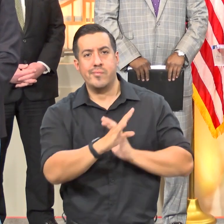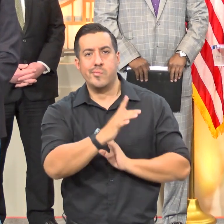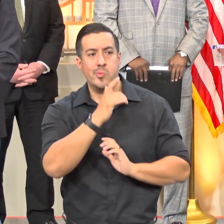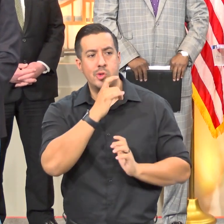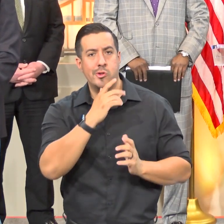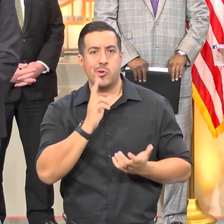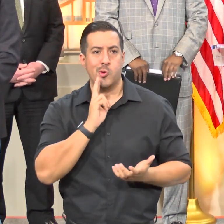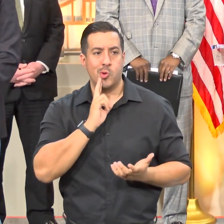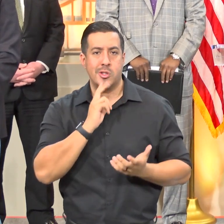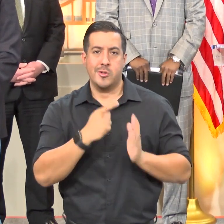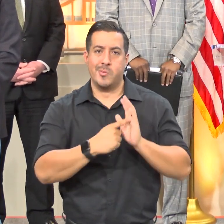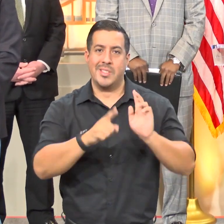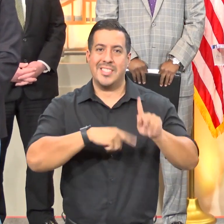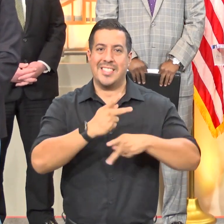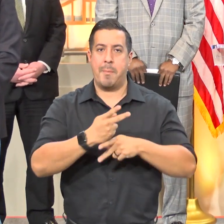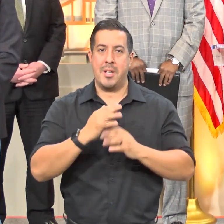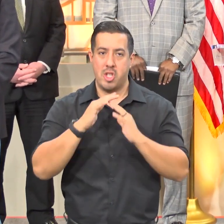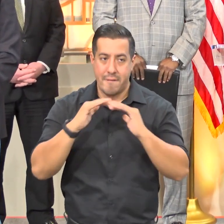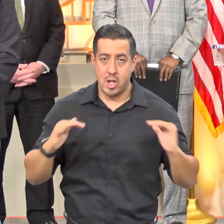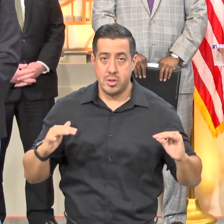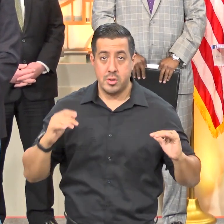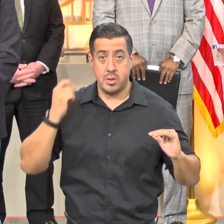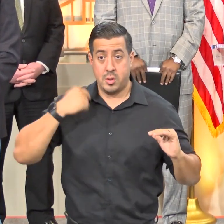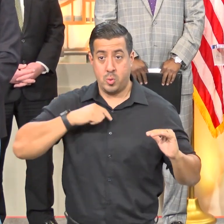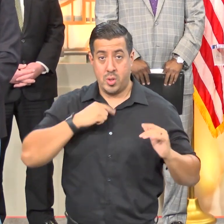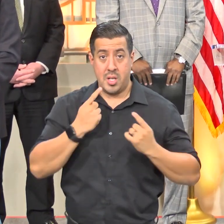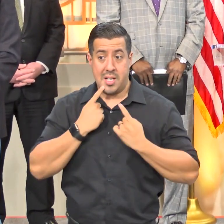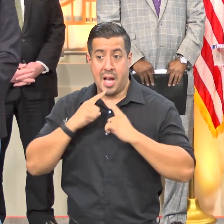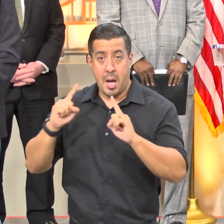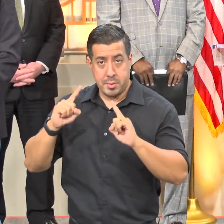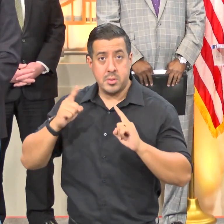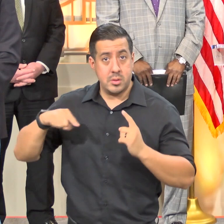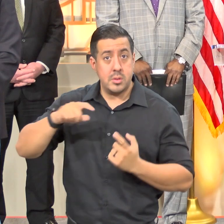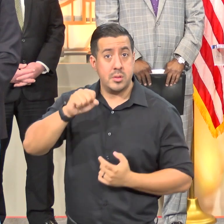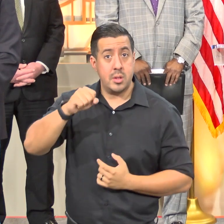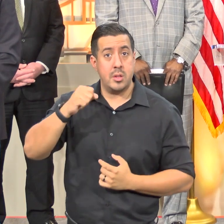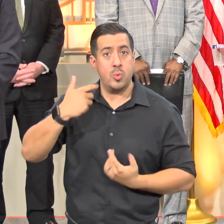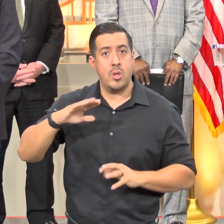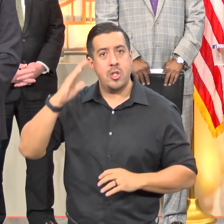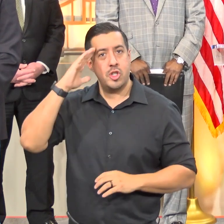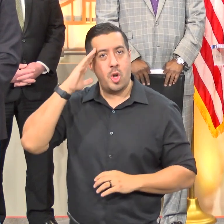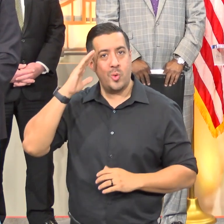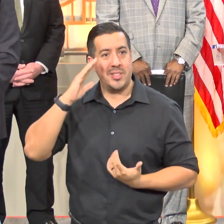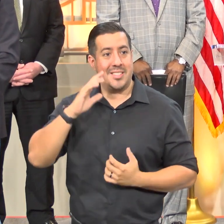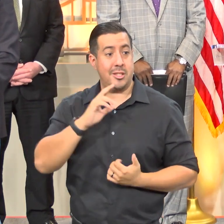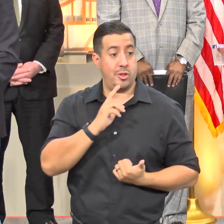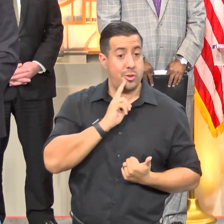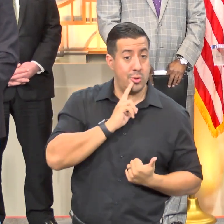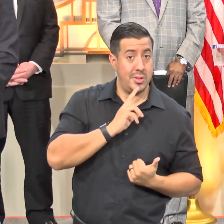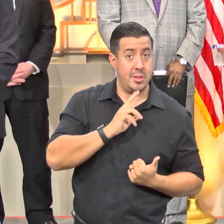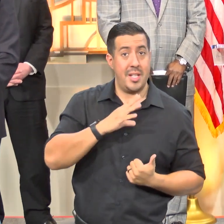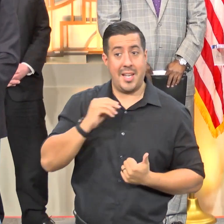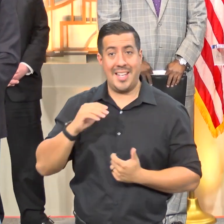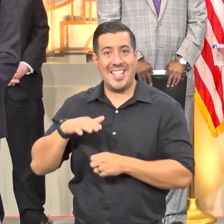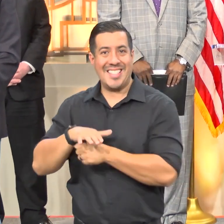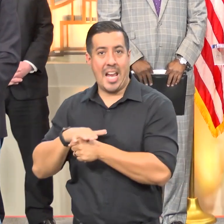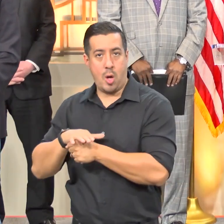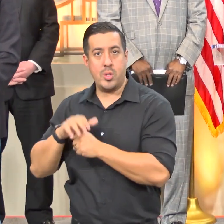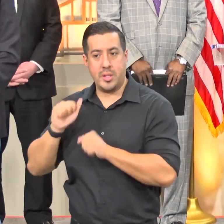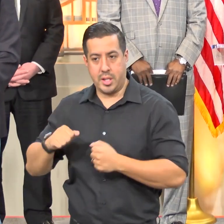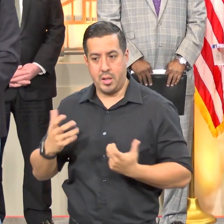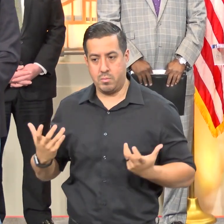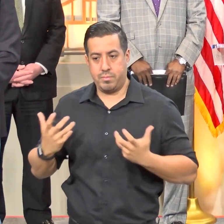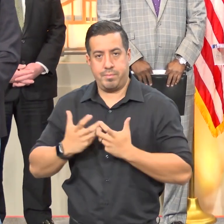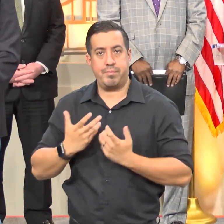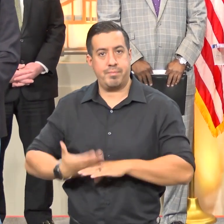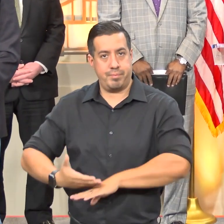Houston. Even with all that we have accomplished, we know that the city and county can do better. The line of demarcation